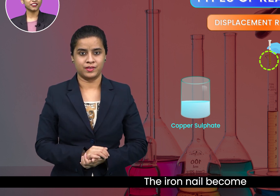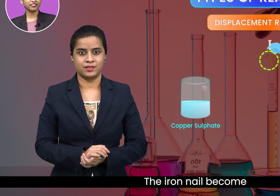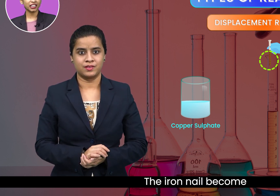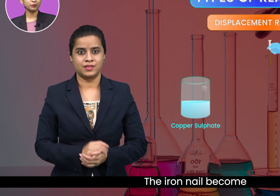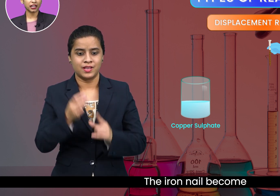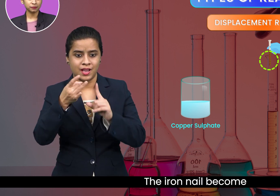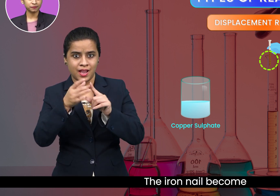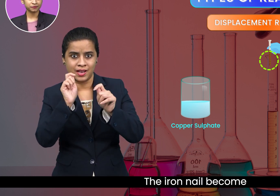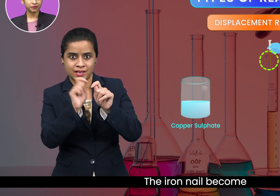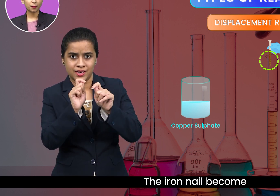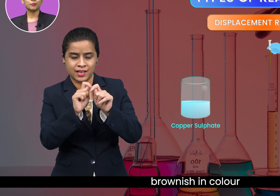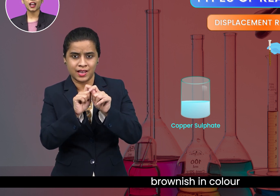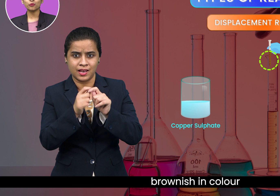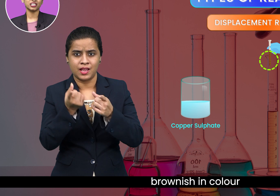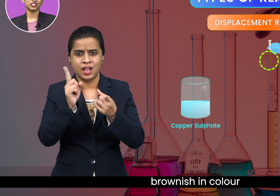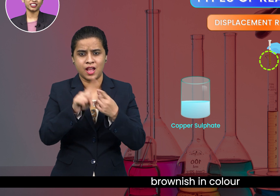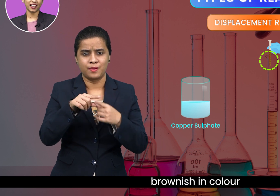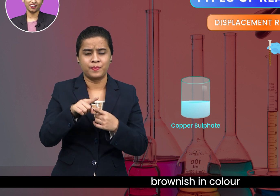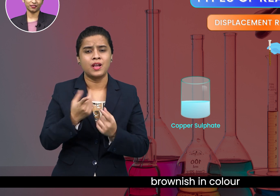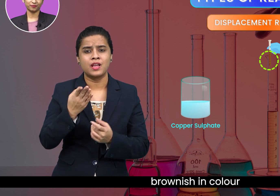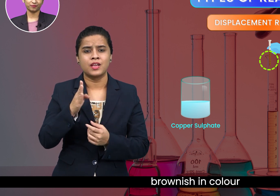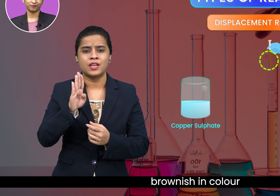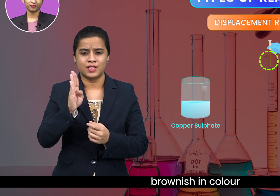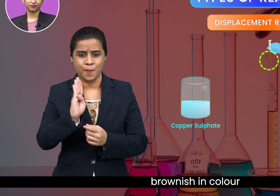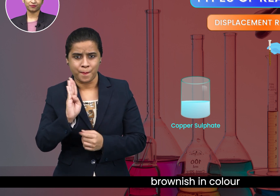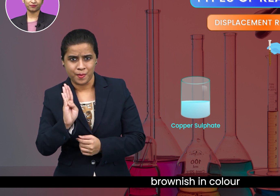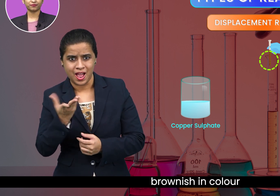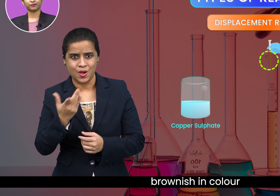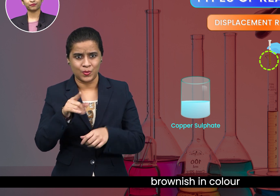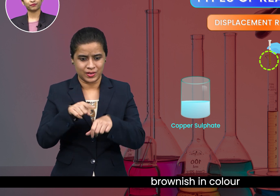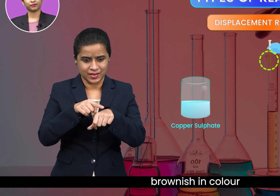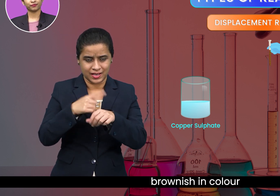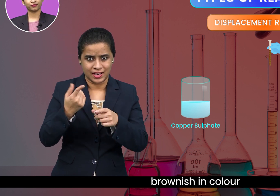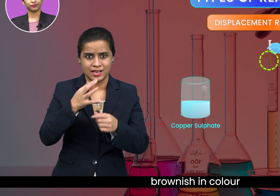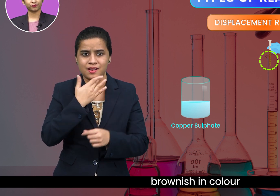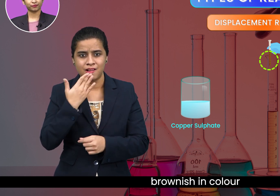The iron nail becomes brownish in color